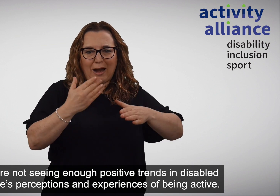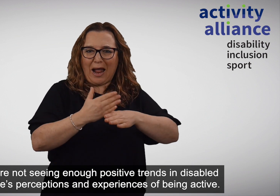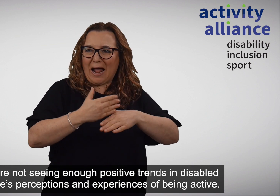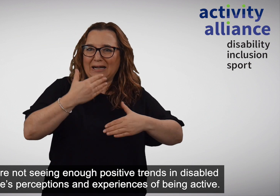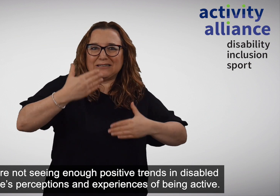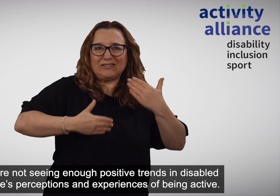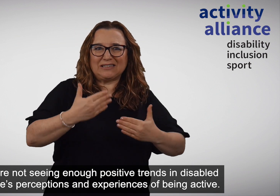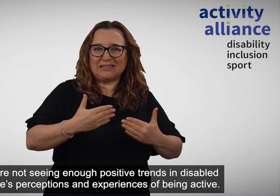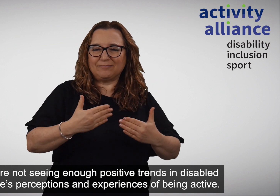active.